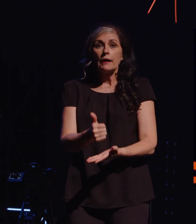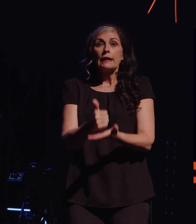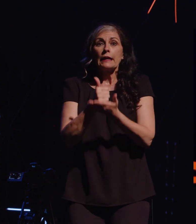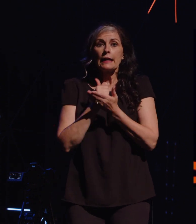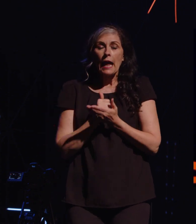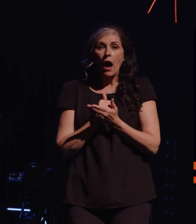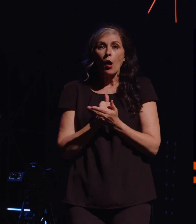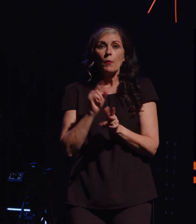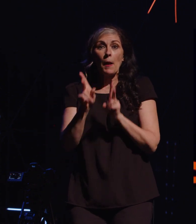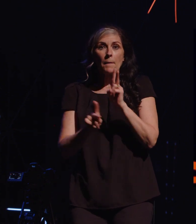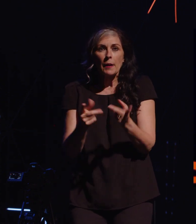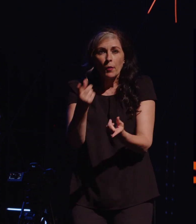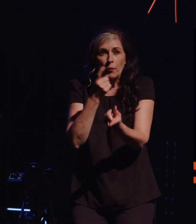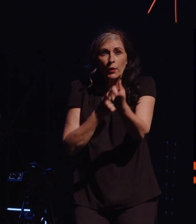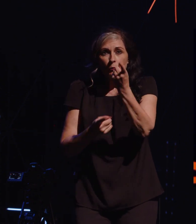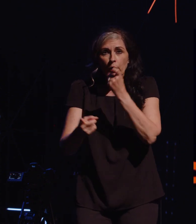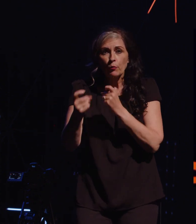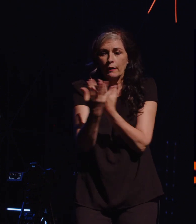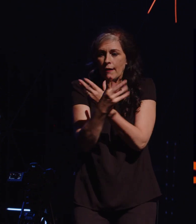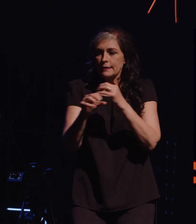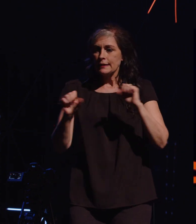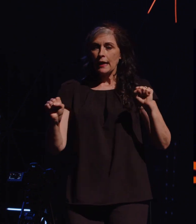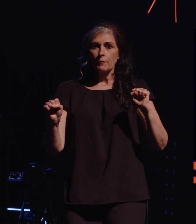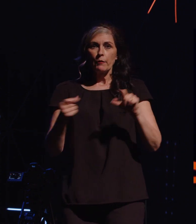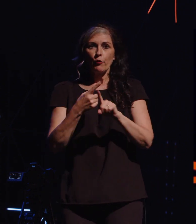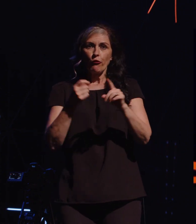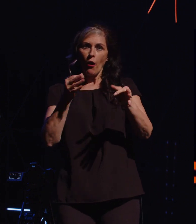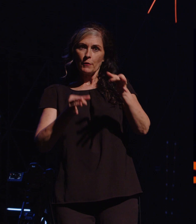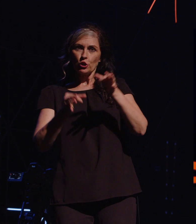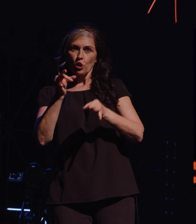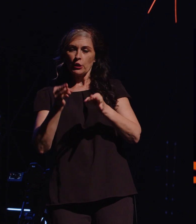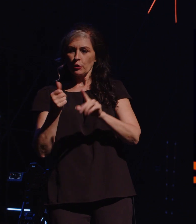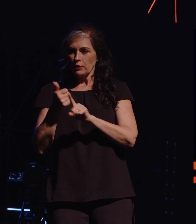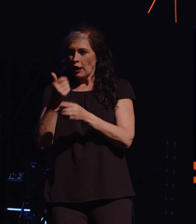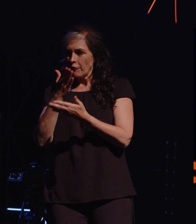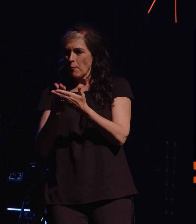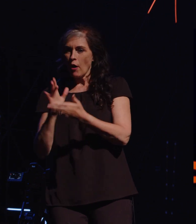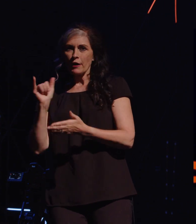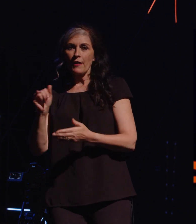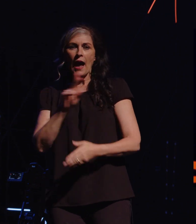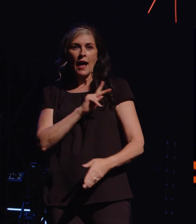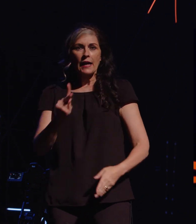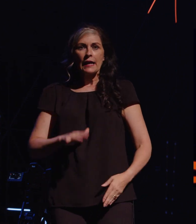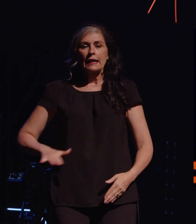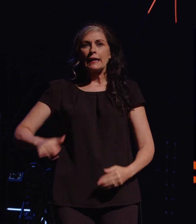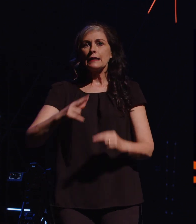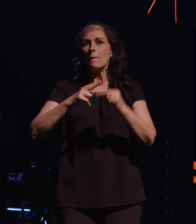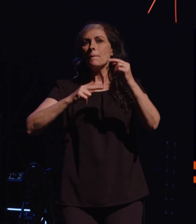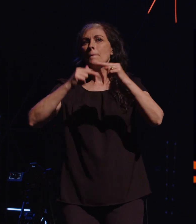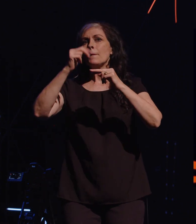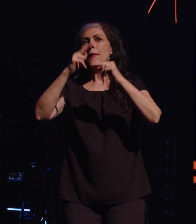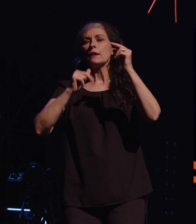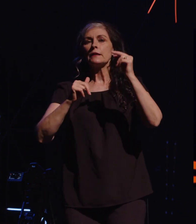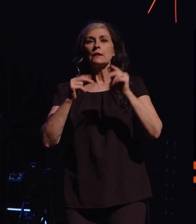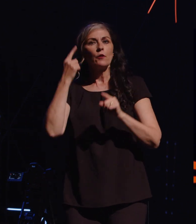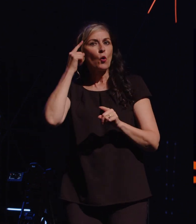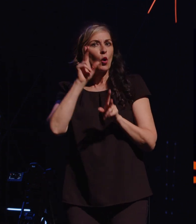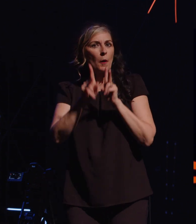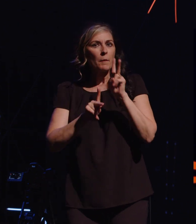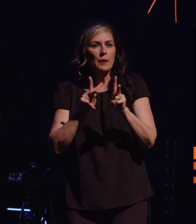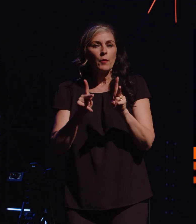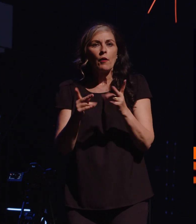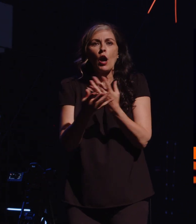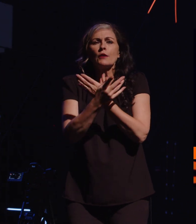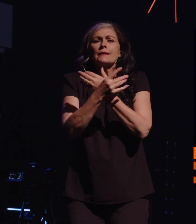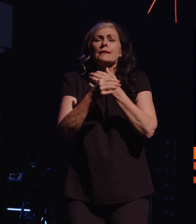for people and save them from judgment. You can be a part of this kingdom building where people are saved